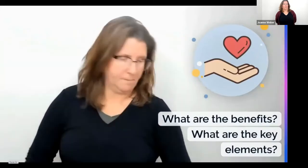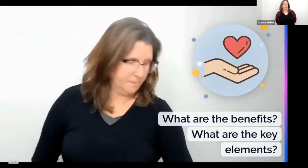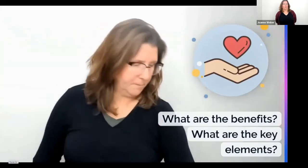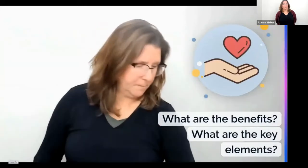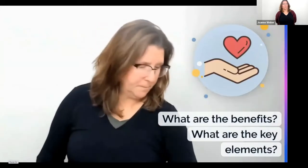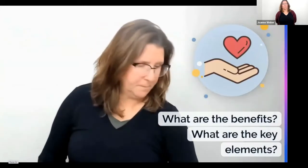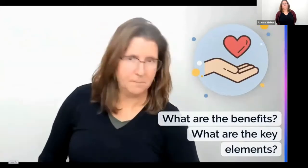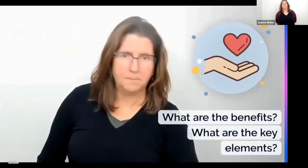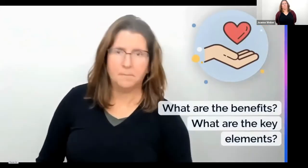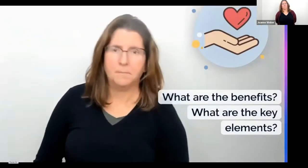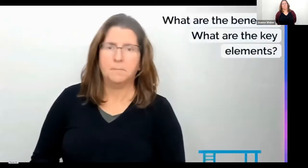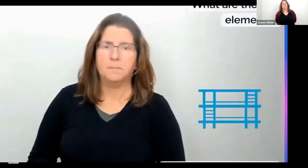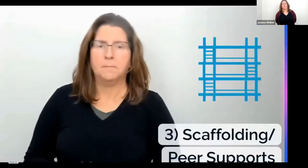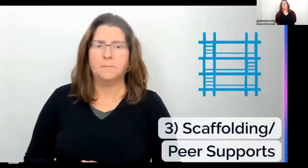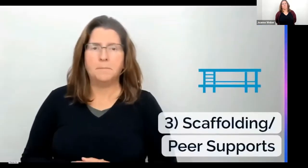UDL.